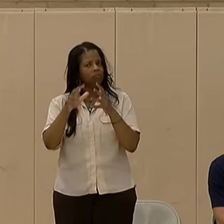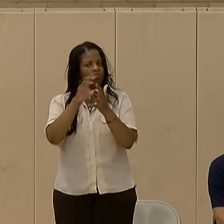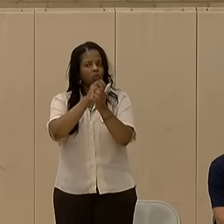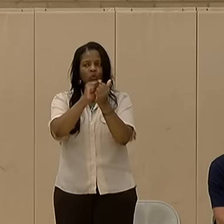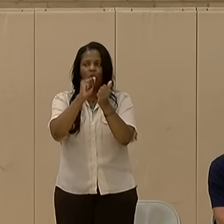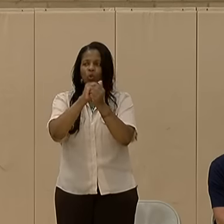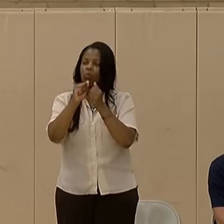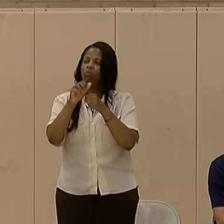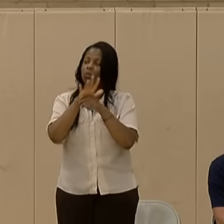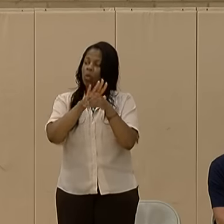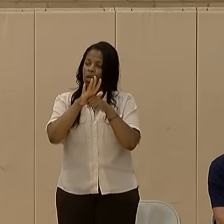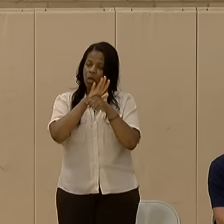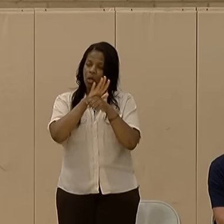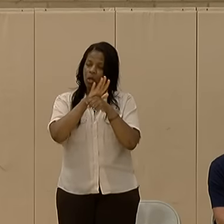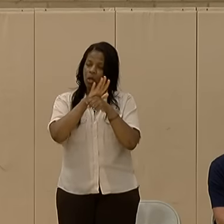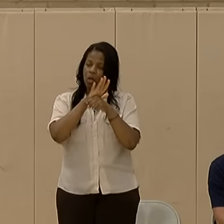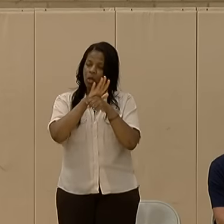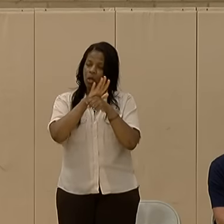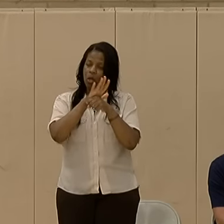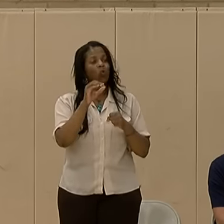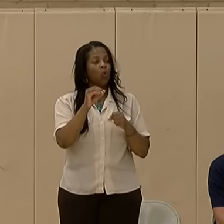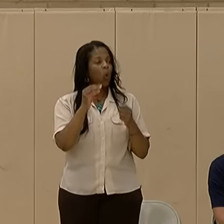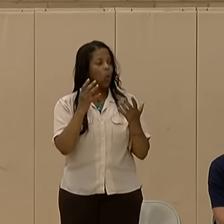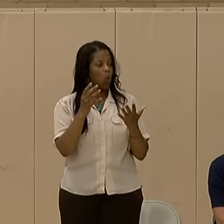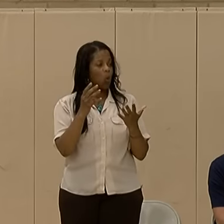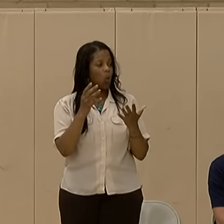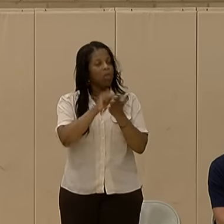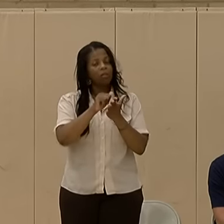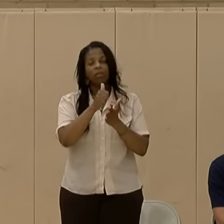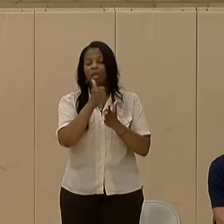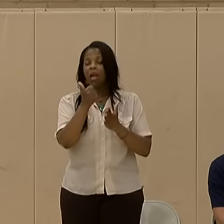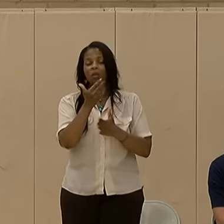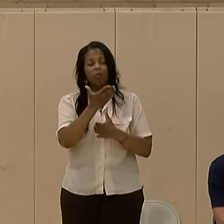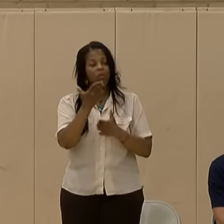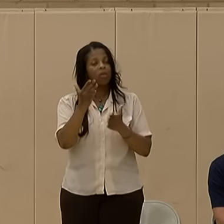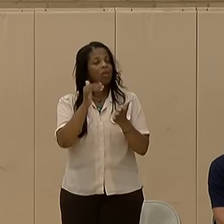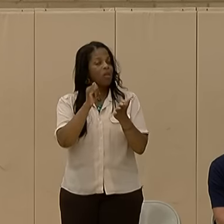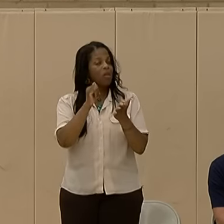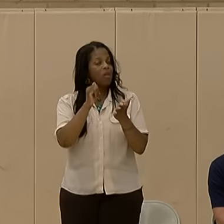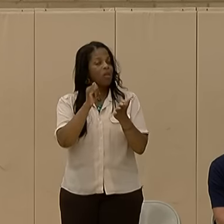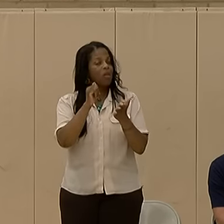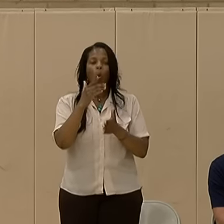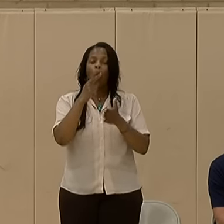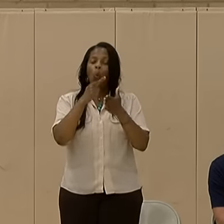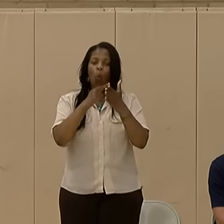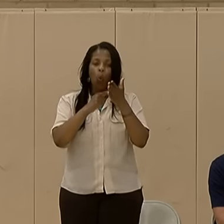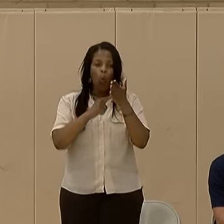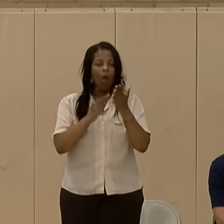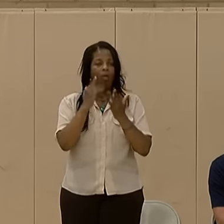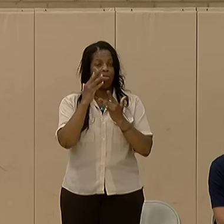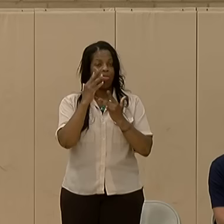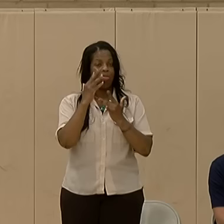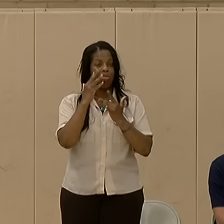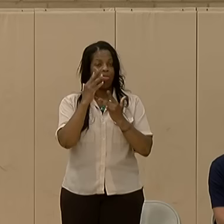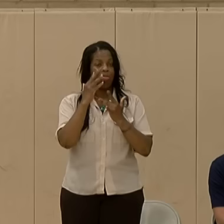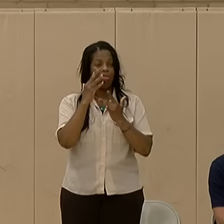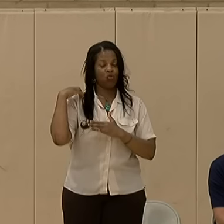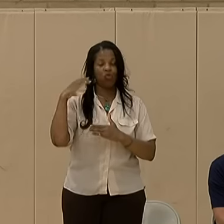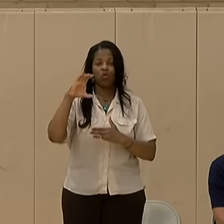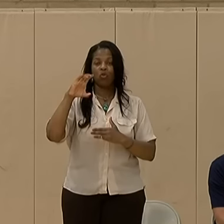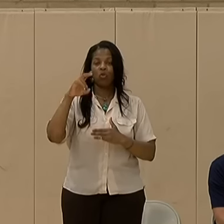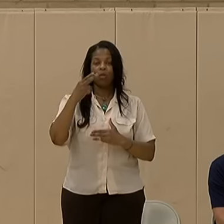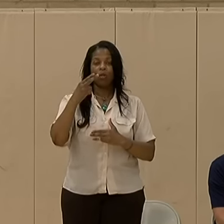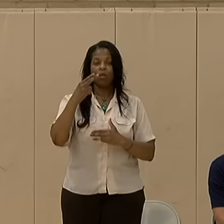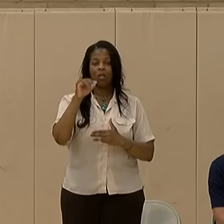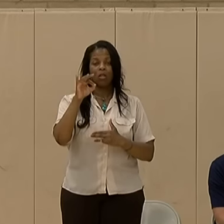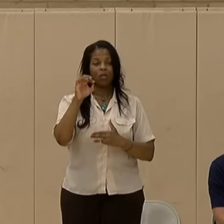around this fire and the communities we have around this fire. So that's the other component of what the fire chief said, is there is still a